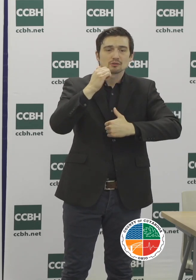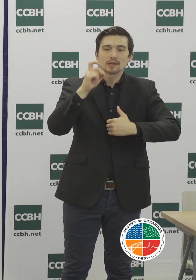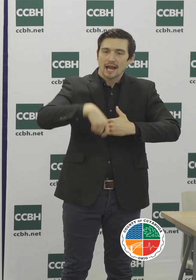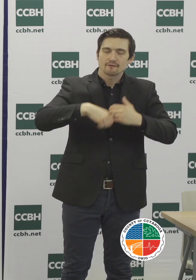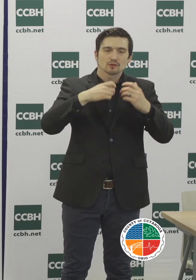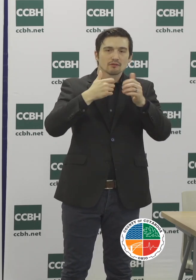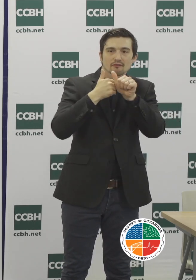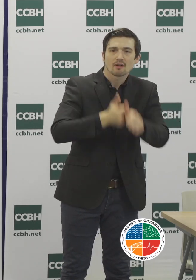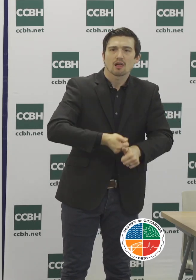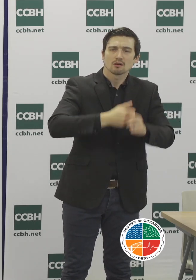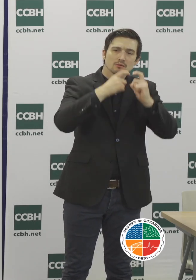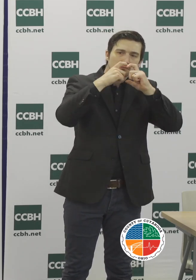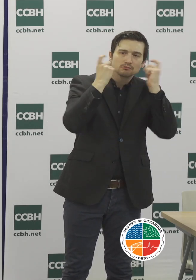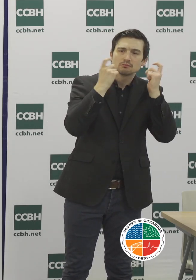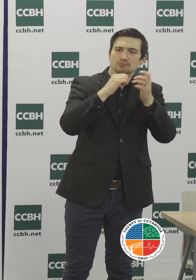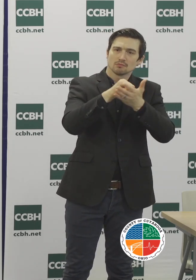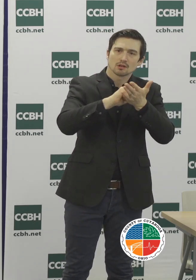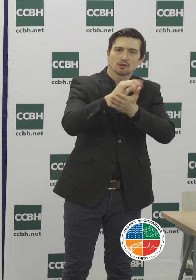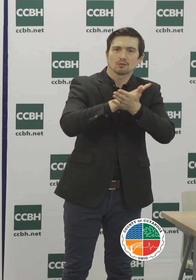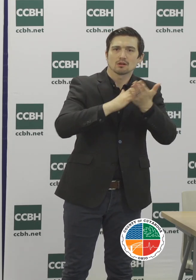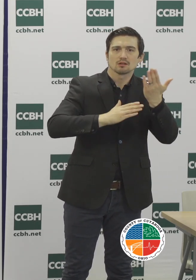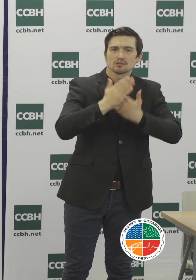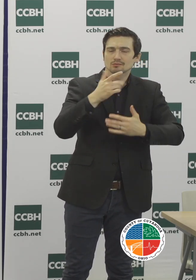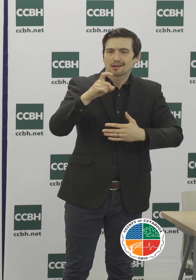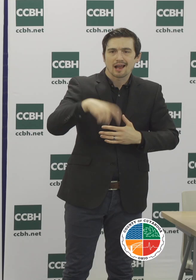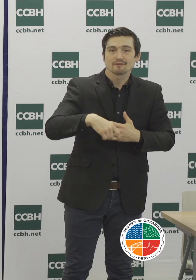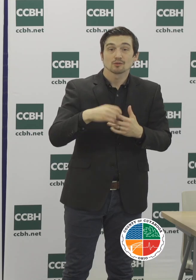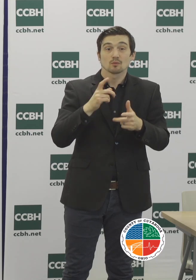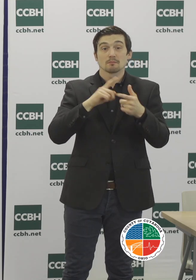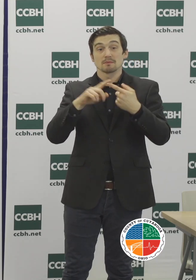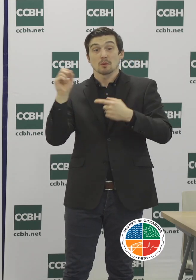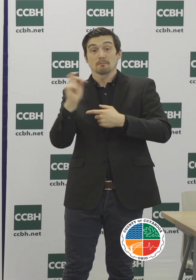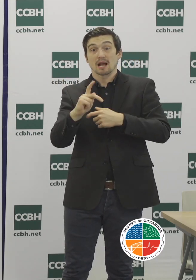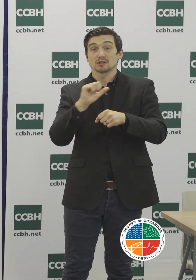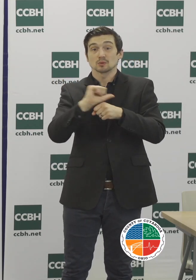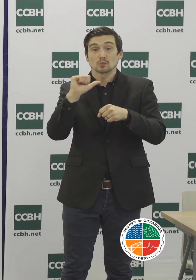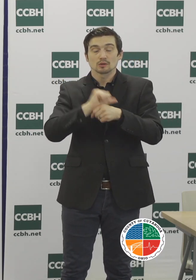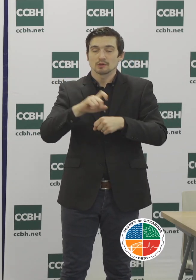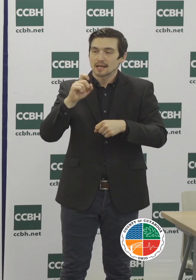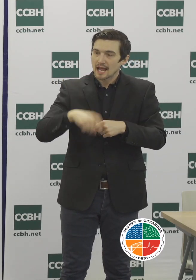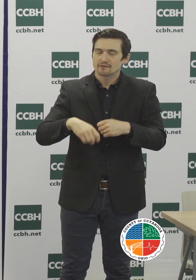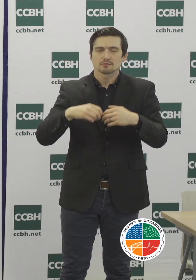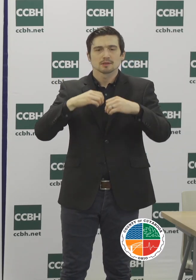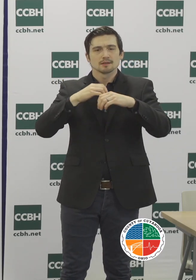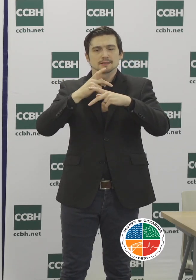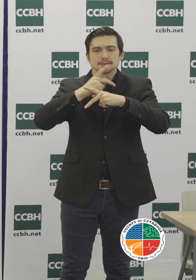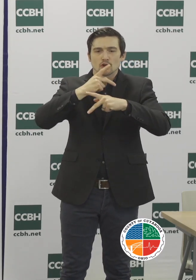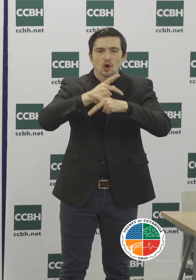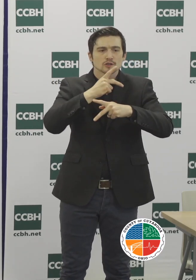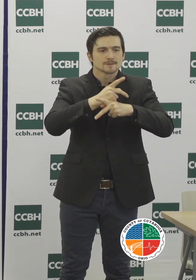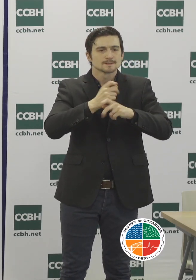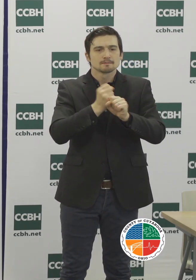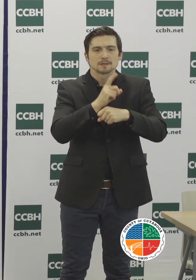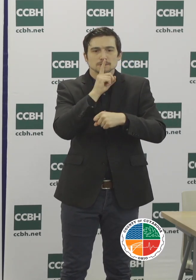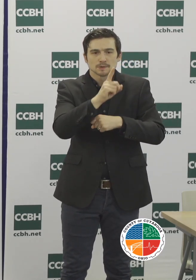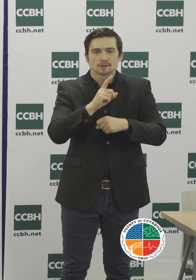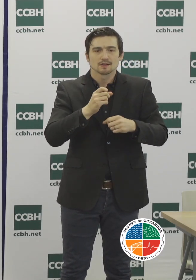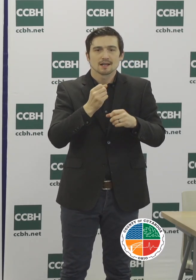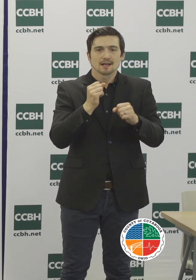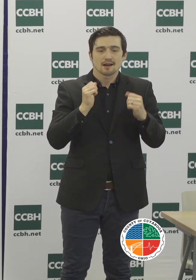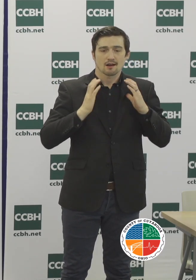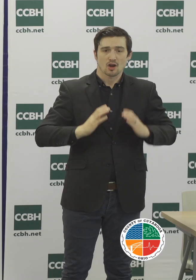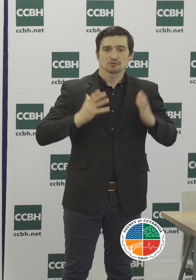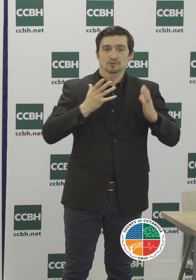we reopen Ohio and more people return to work, we must be as cautious as possible to ensure that we keep employees and customers